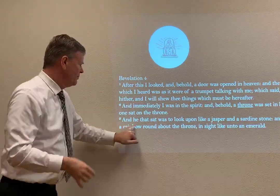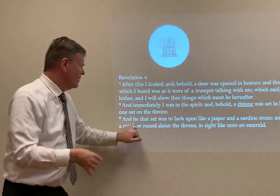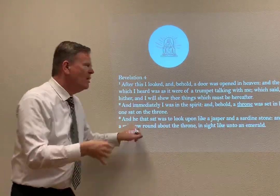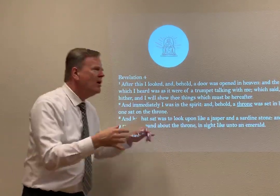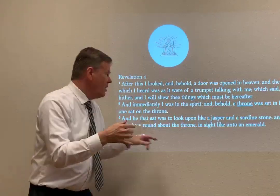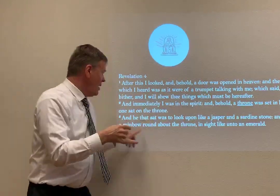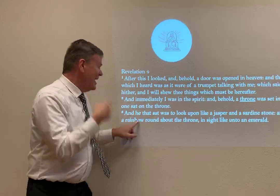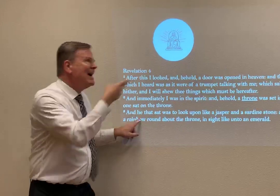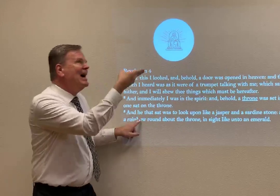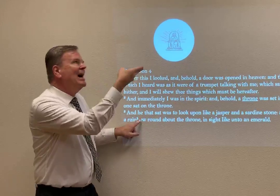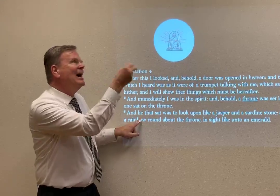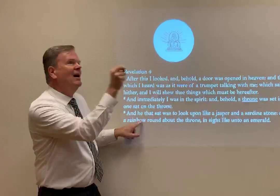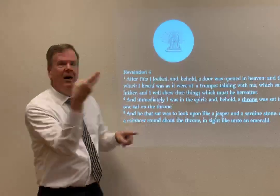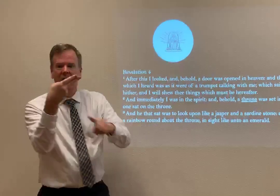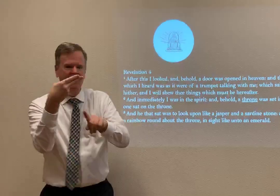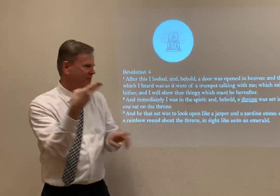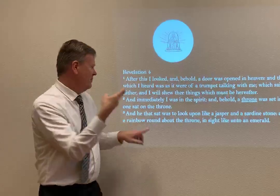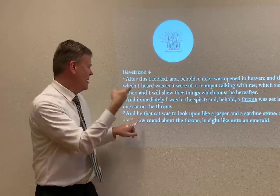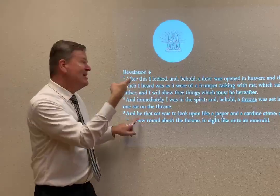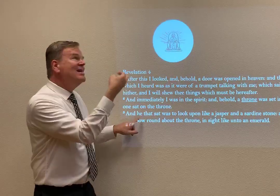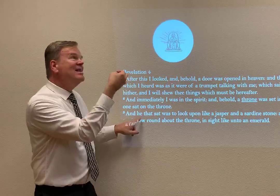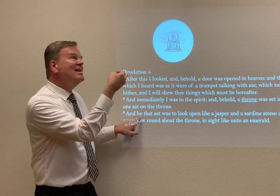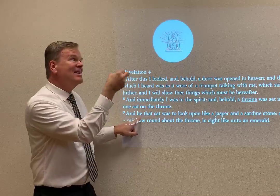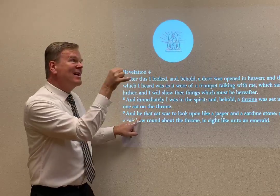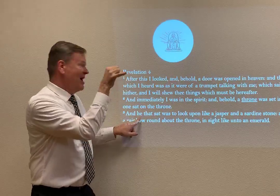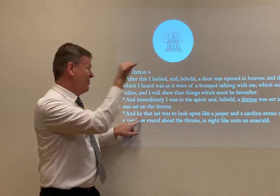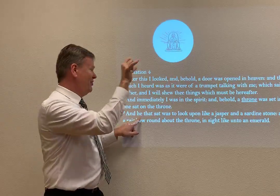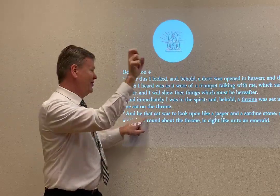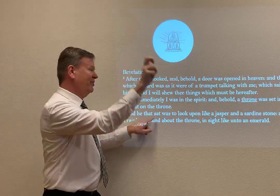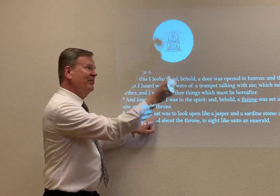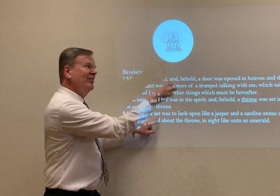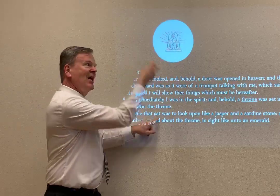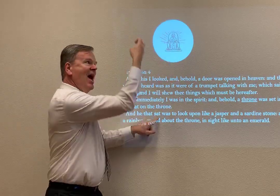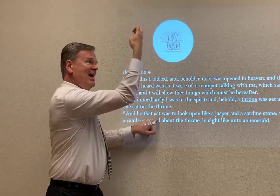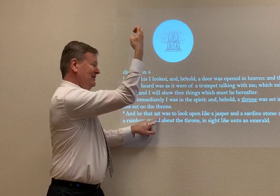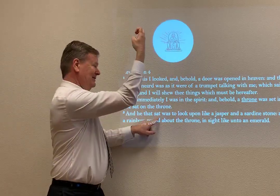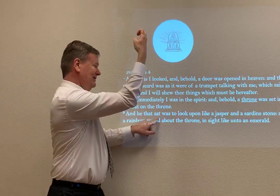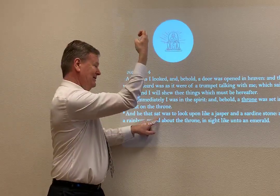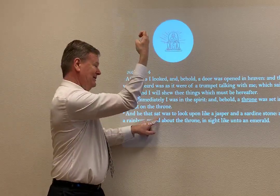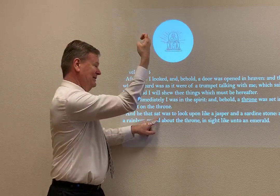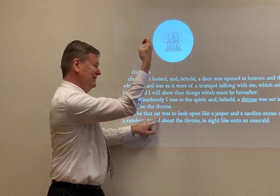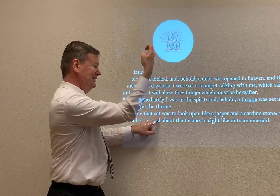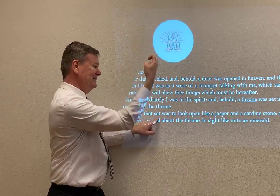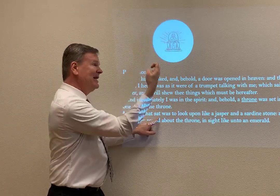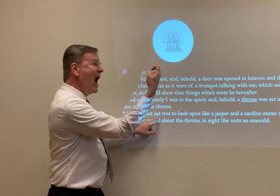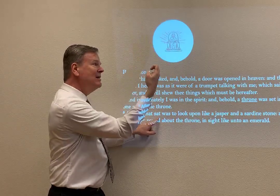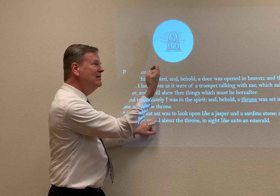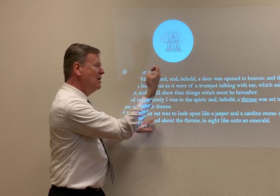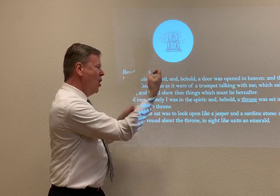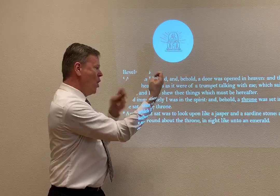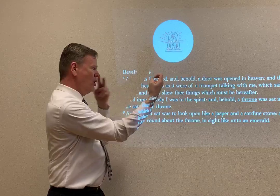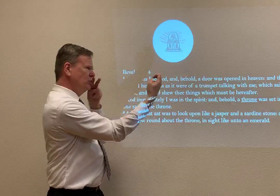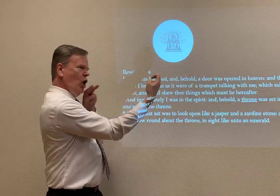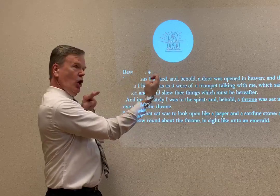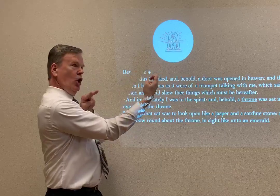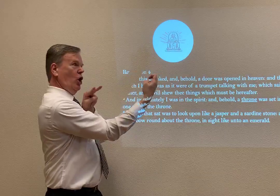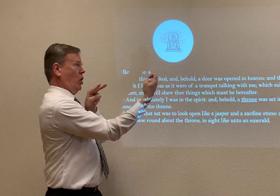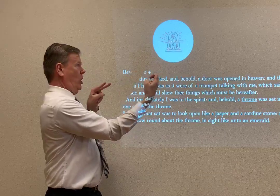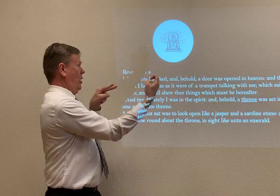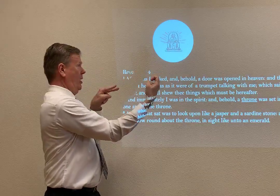Verse 3, and he sat, he being God, and he that sat was to